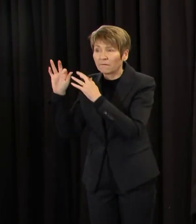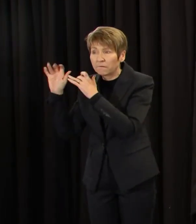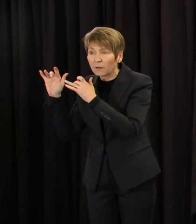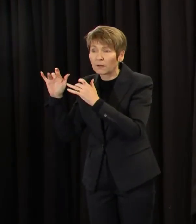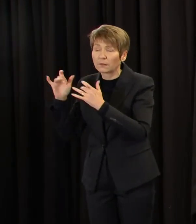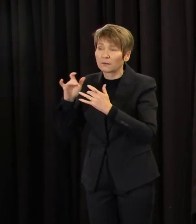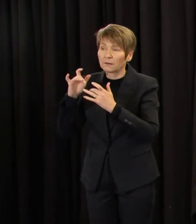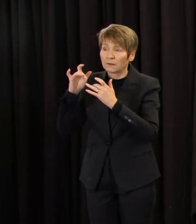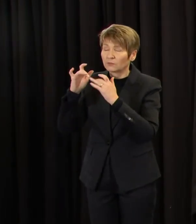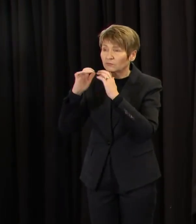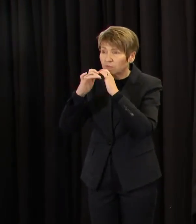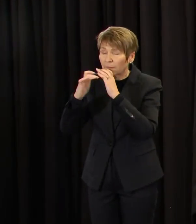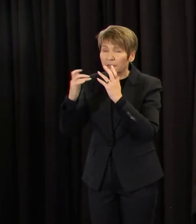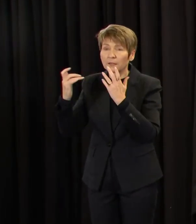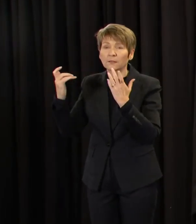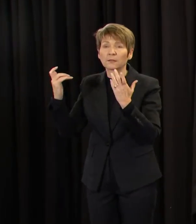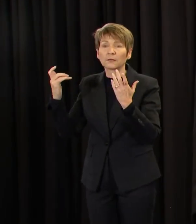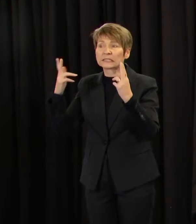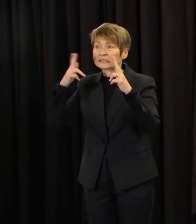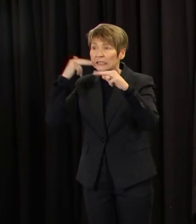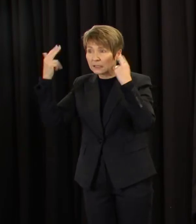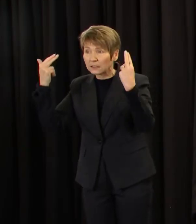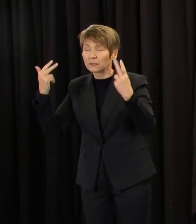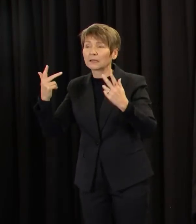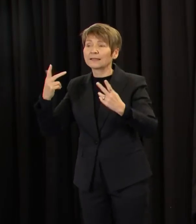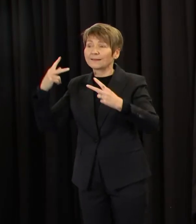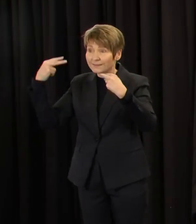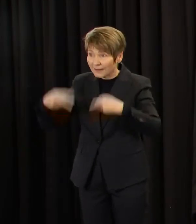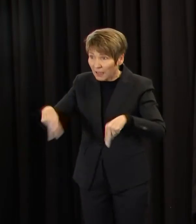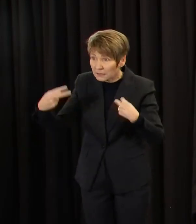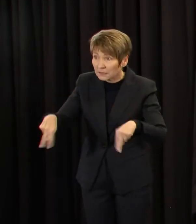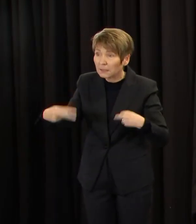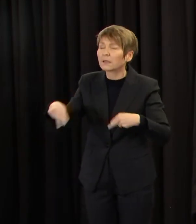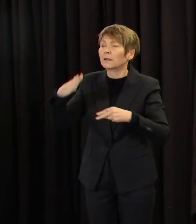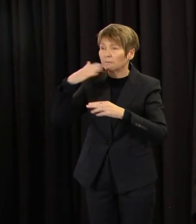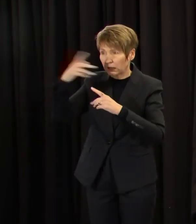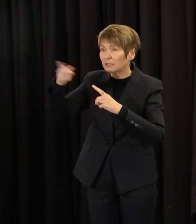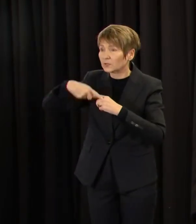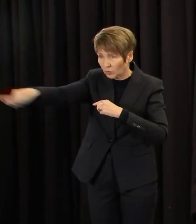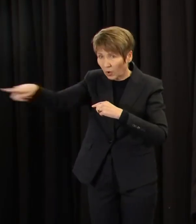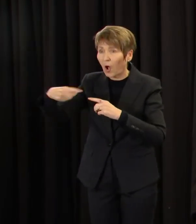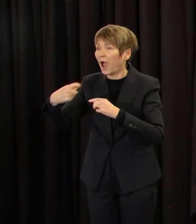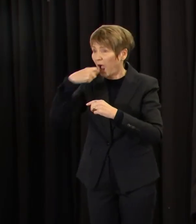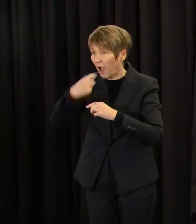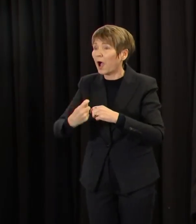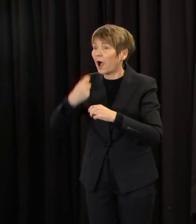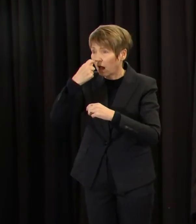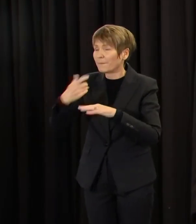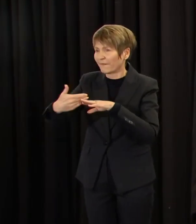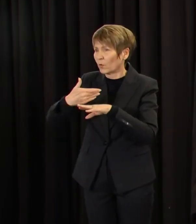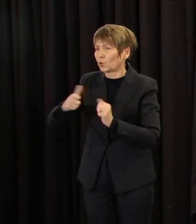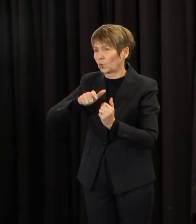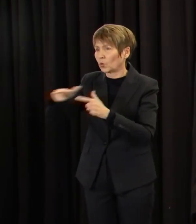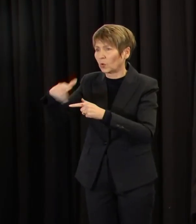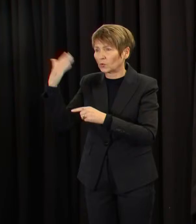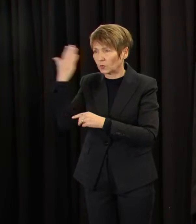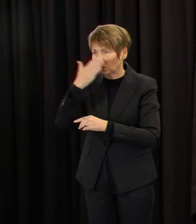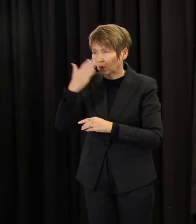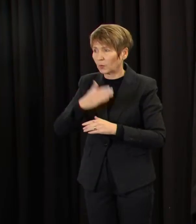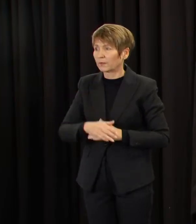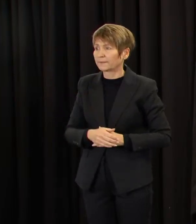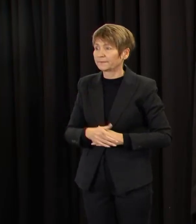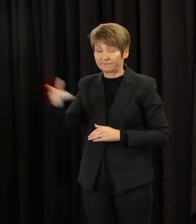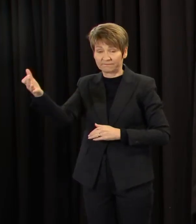go and do the SAC with confidence, and we wish you all the best with it. And on that front, are we any closer to having a plan for vaccinating our Year 12s as well and giving